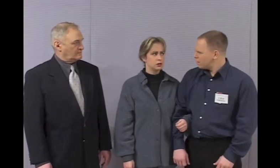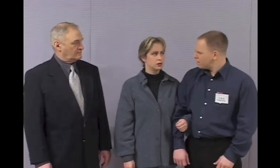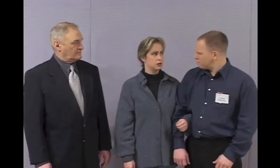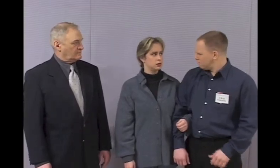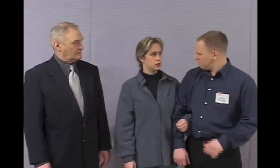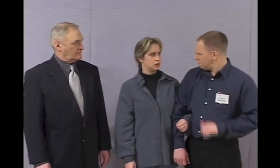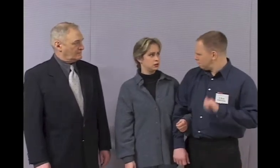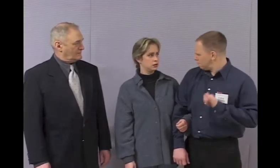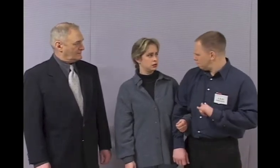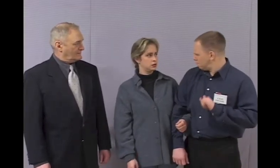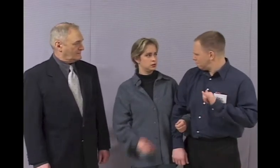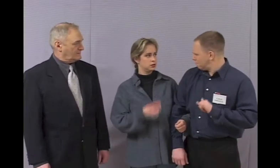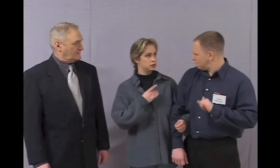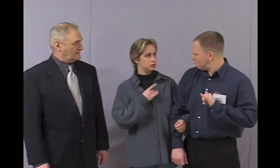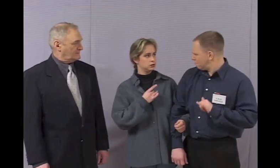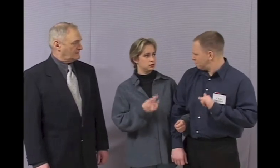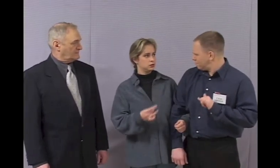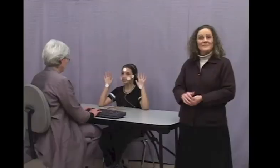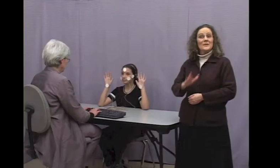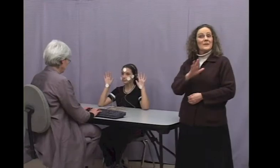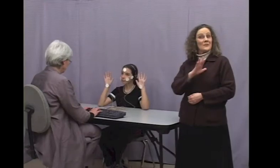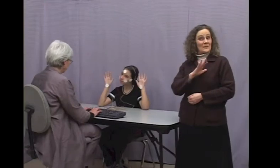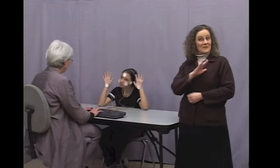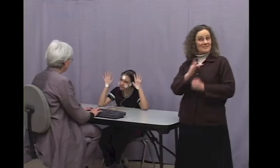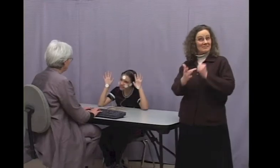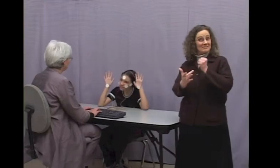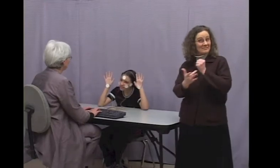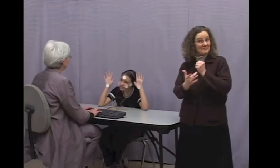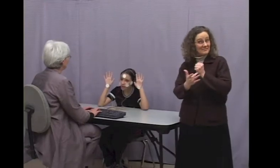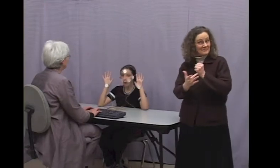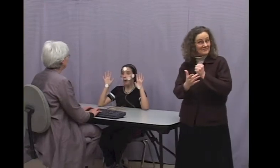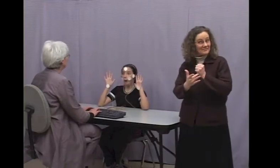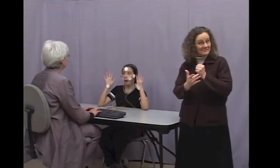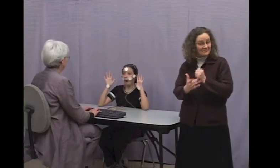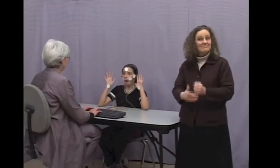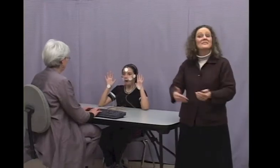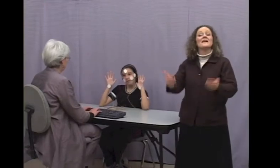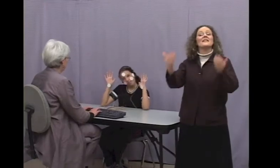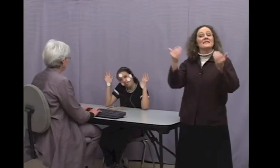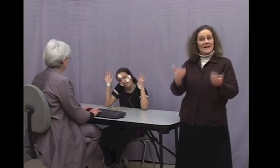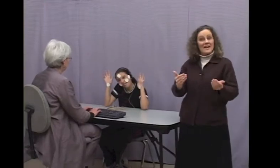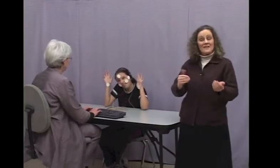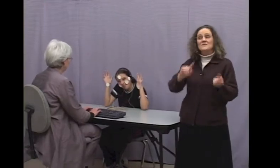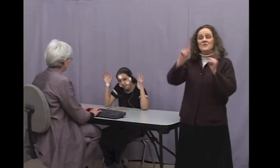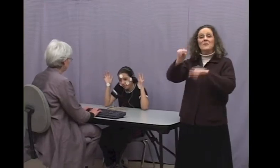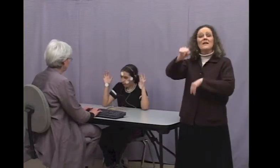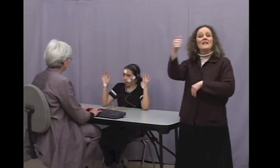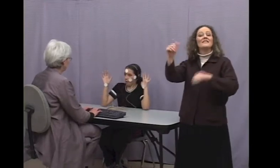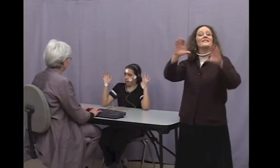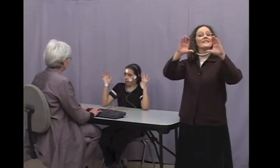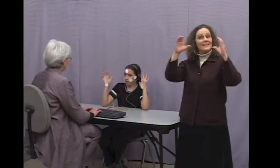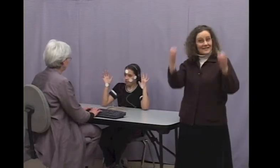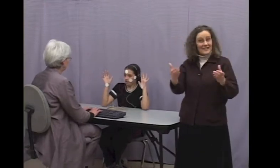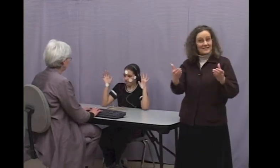Isn't that amazing? Come with me to another class